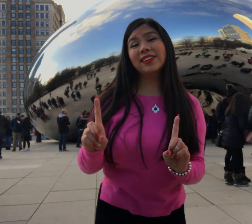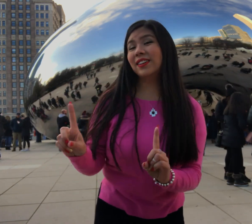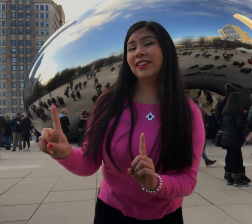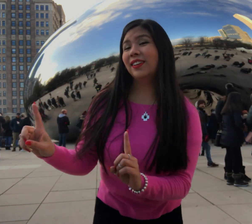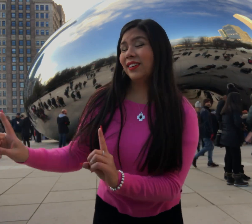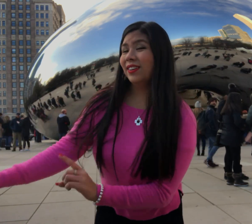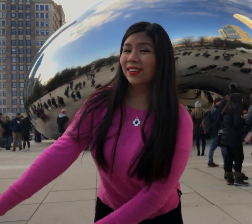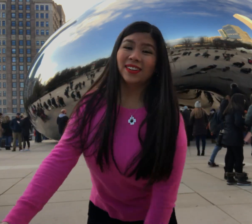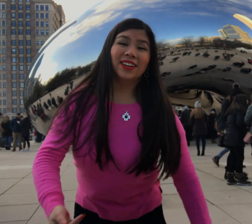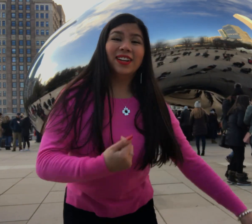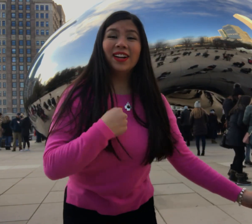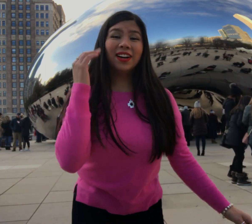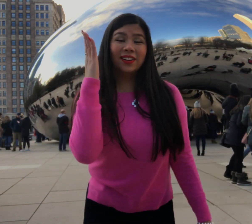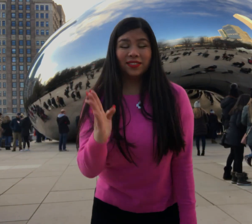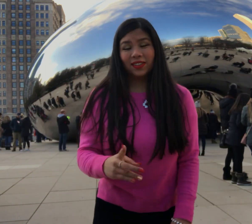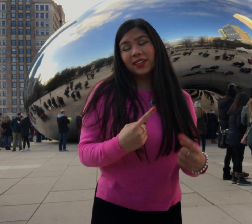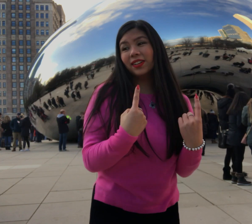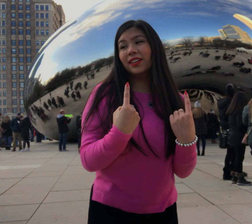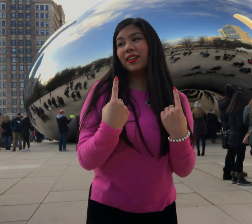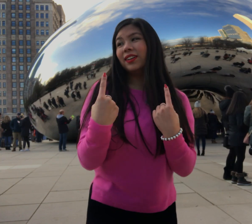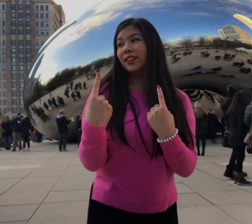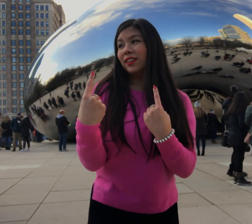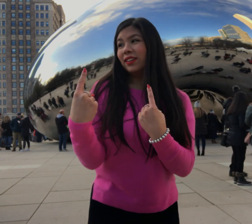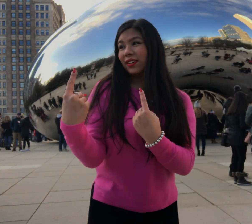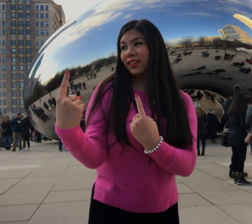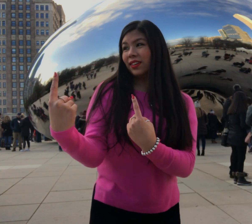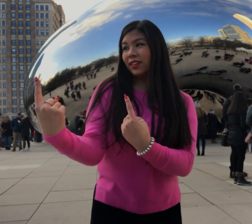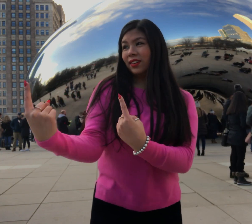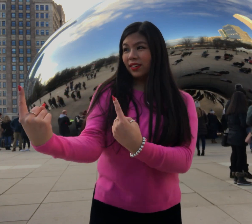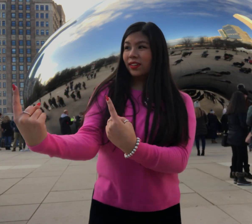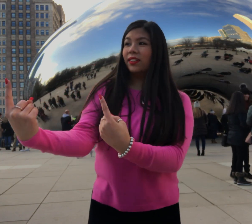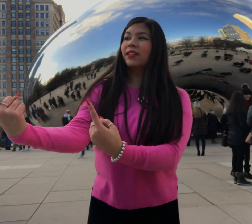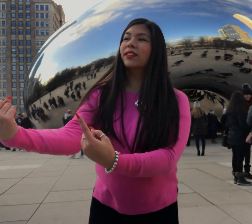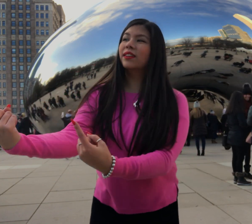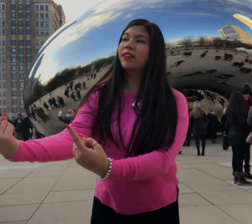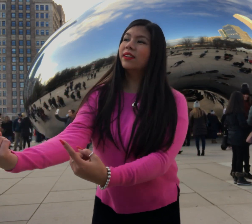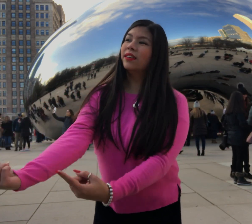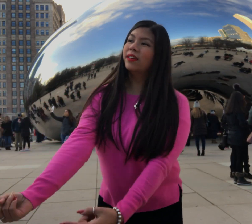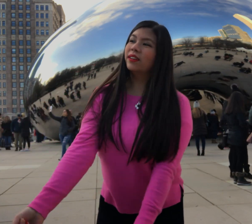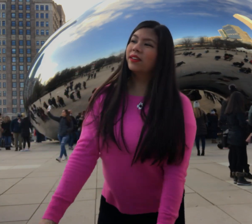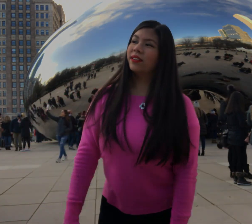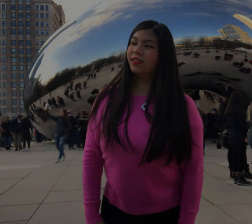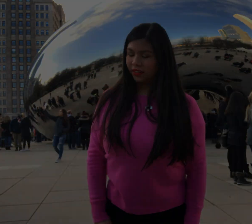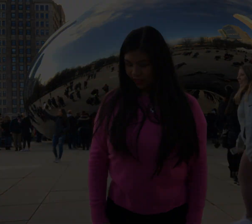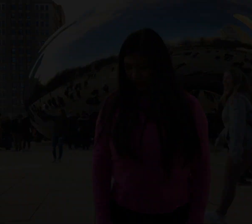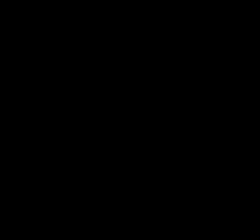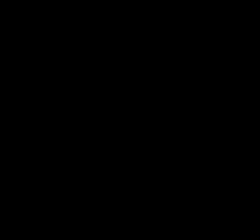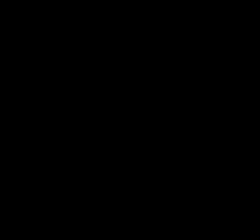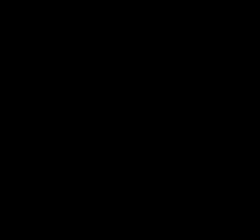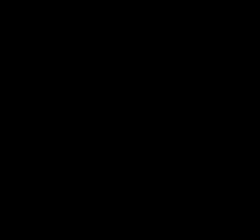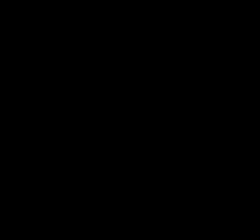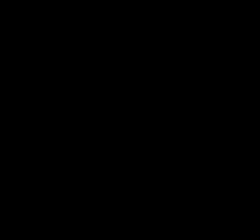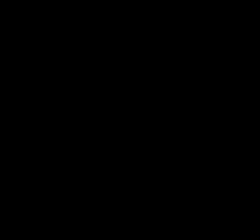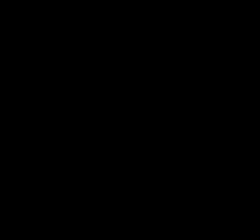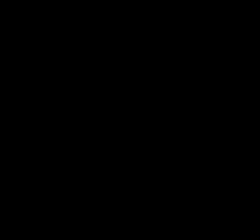I will go, go, go to be want you to be happier